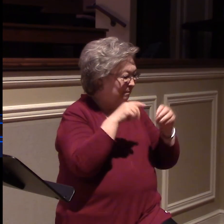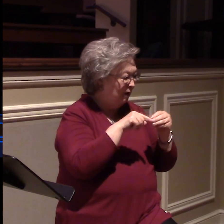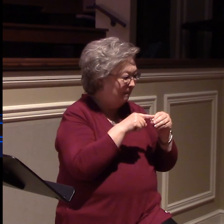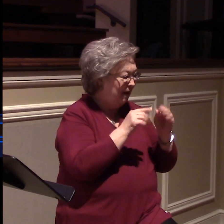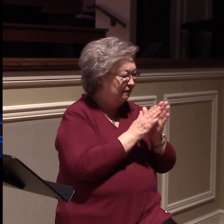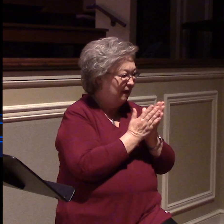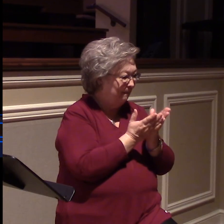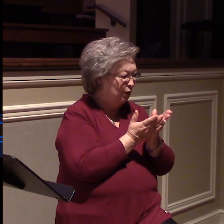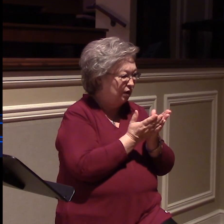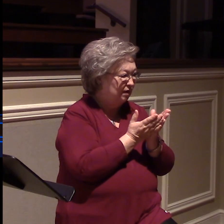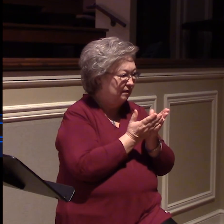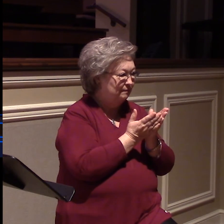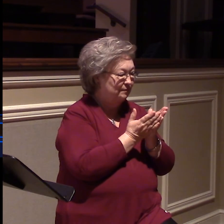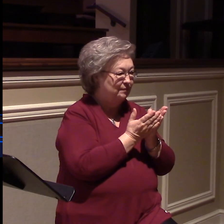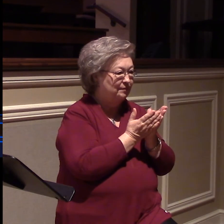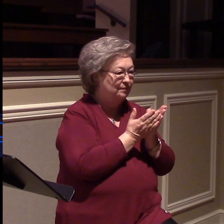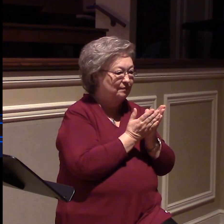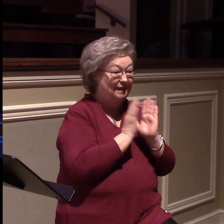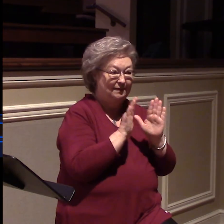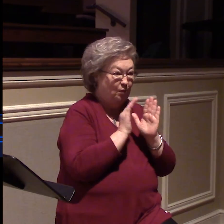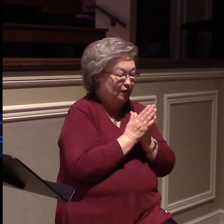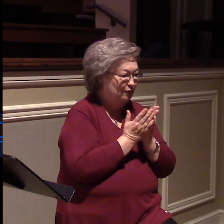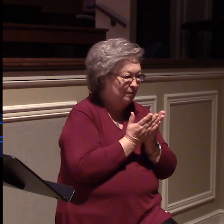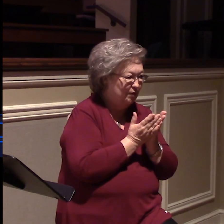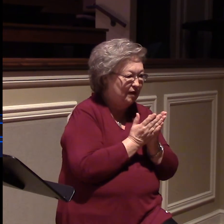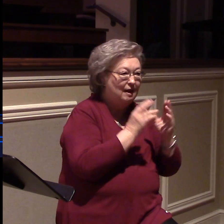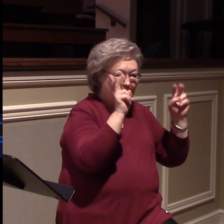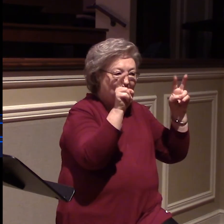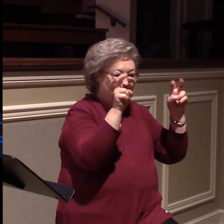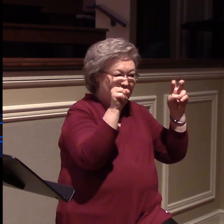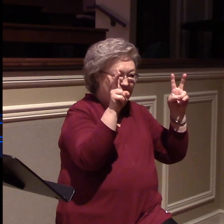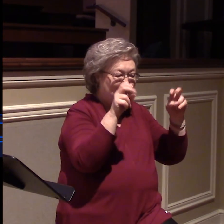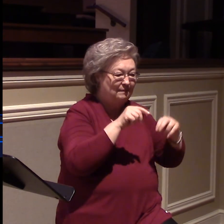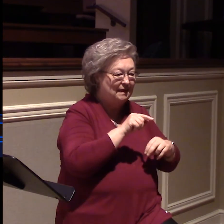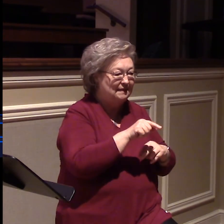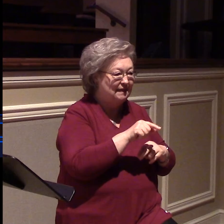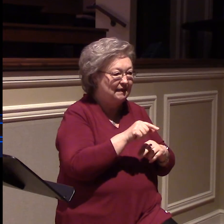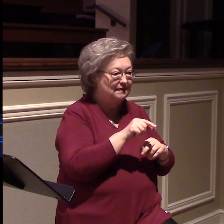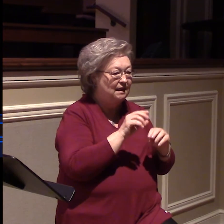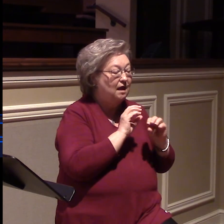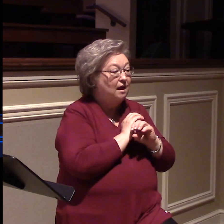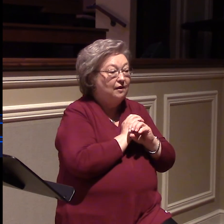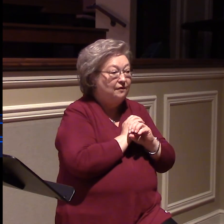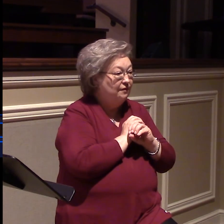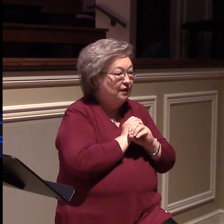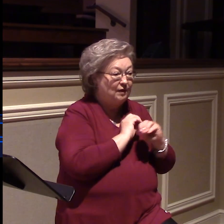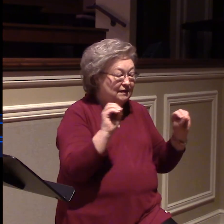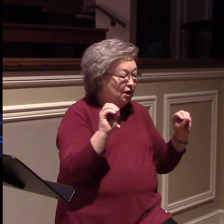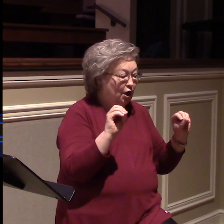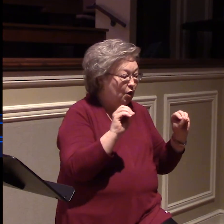flaky title, but I promise you it's a great book. And the thesis is this: there's no such thing as spiritual maturity and